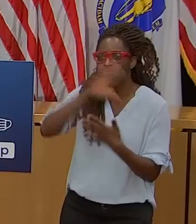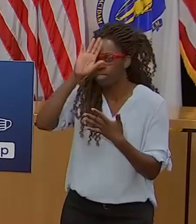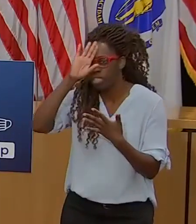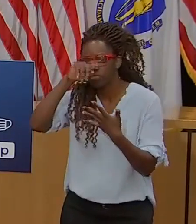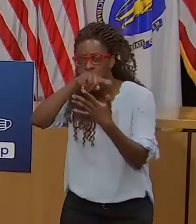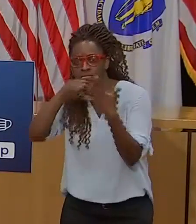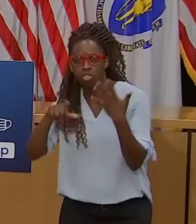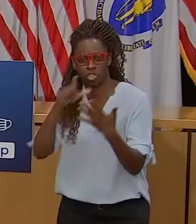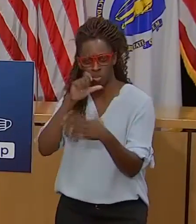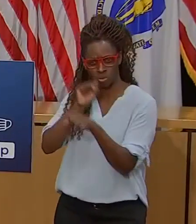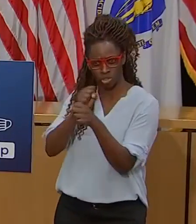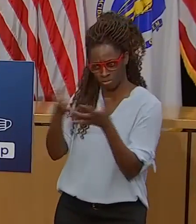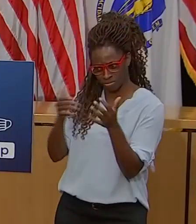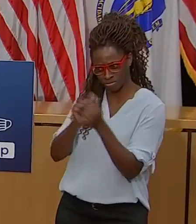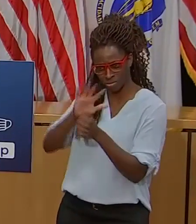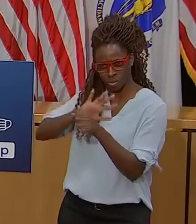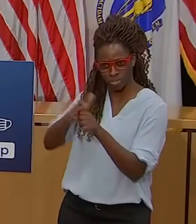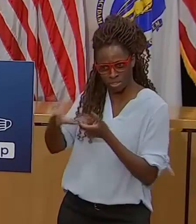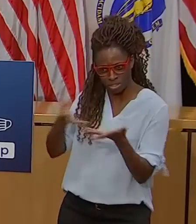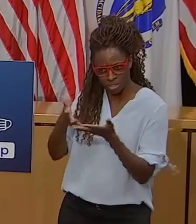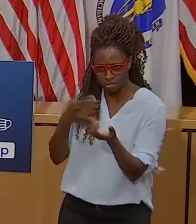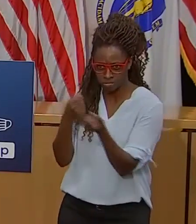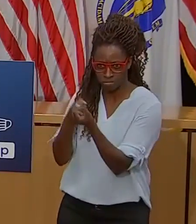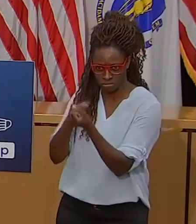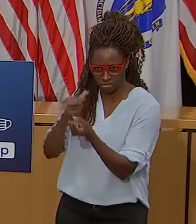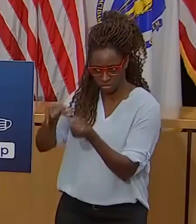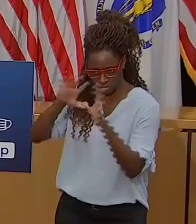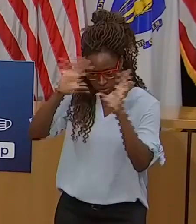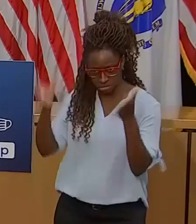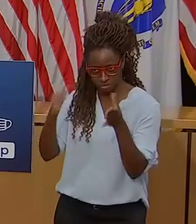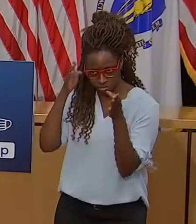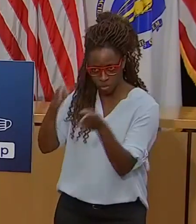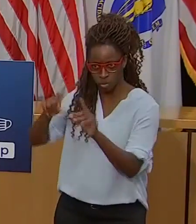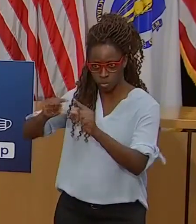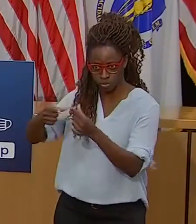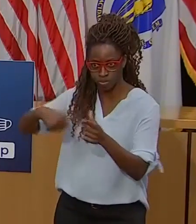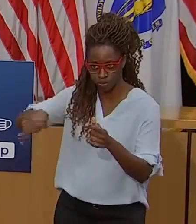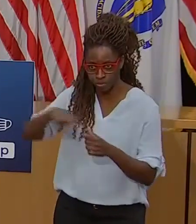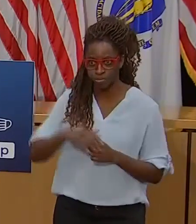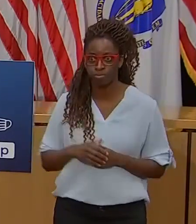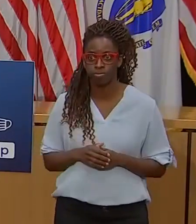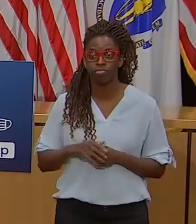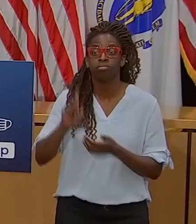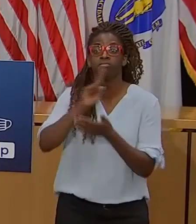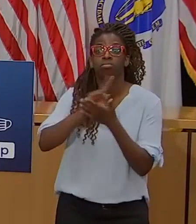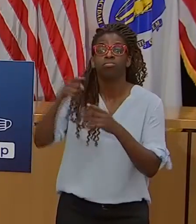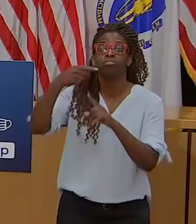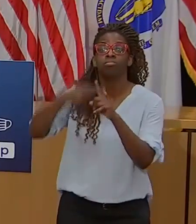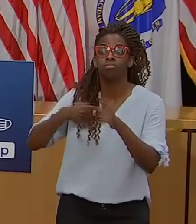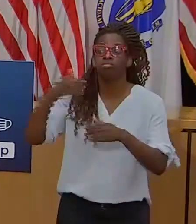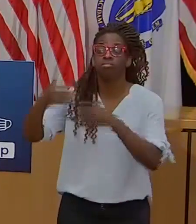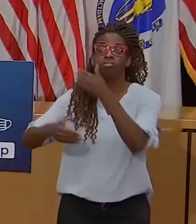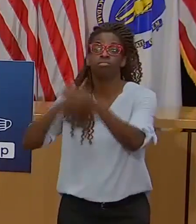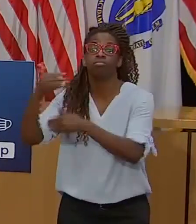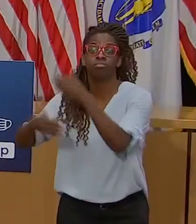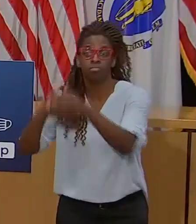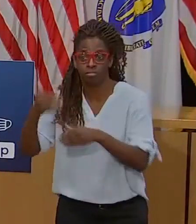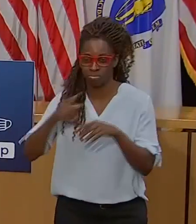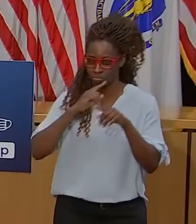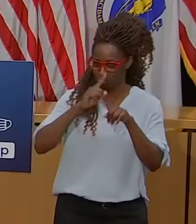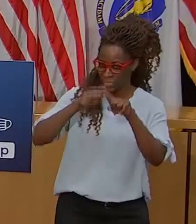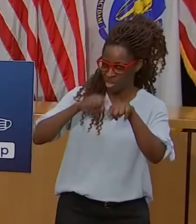treat patients. In the coming weeks and months, this plan will evolve based on federal approvals and the cadence of shipments